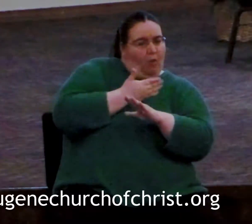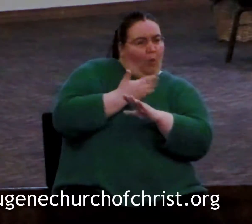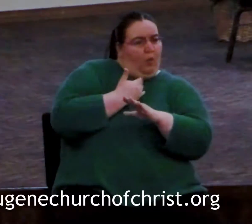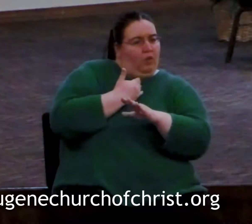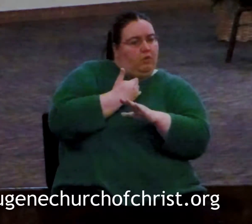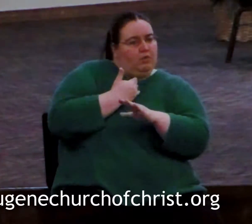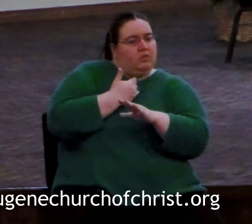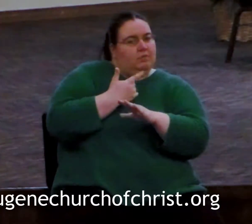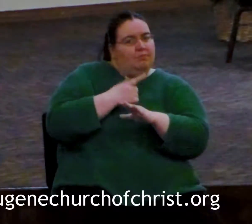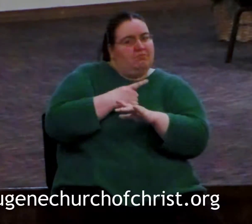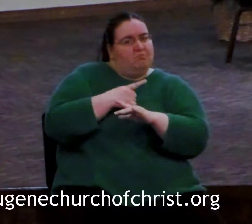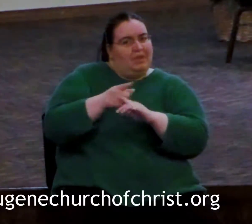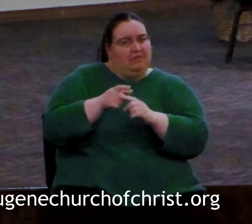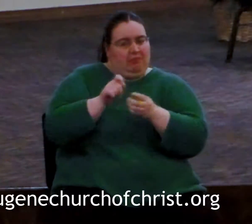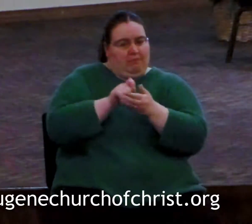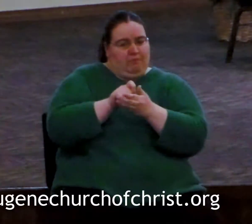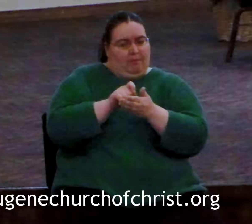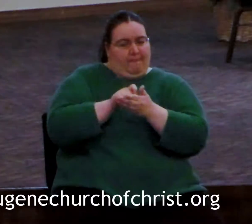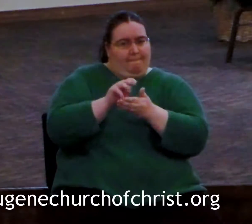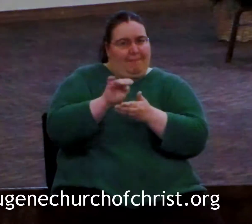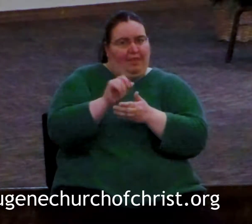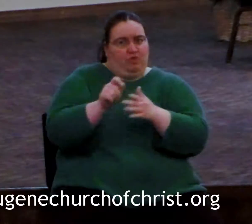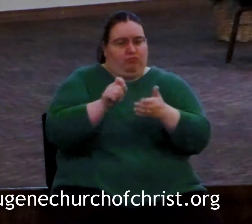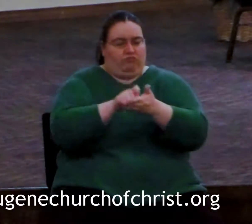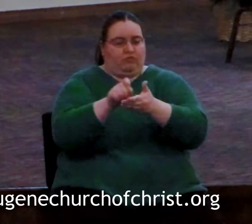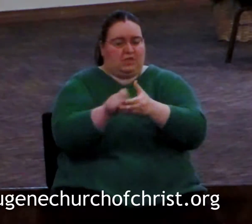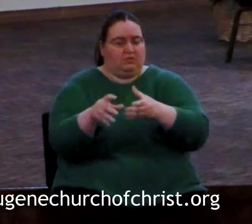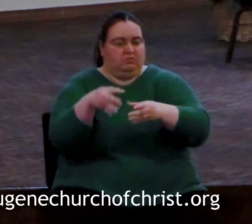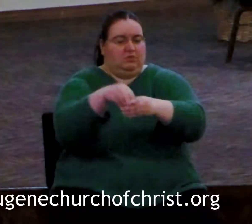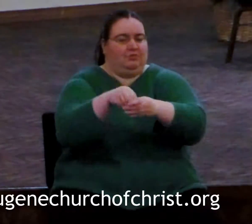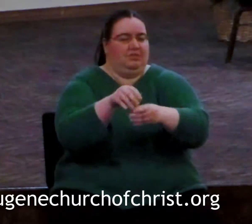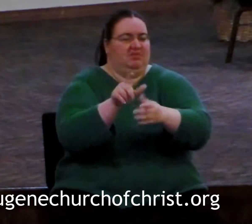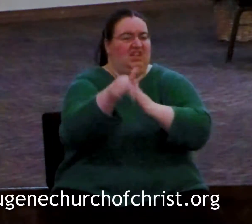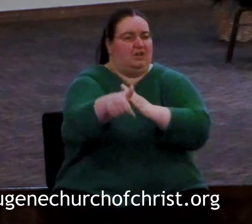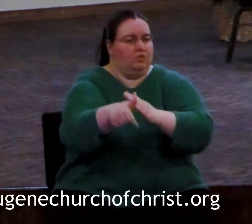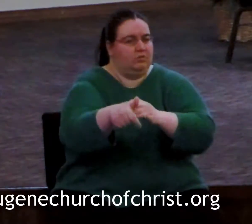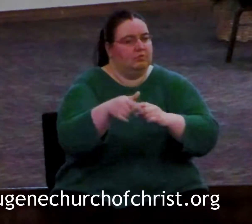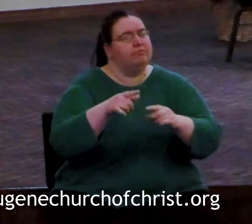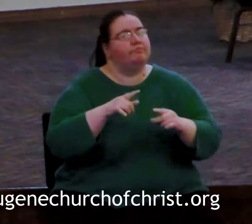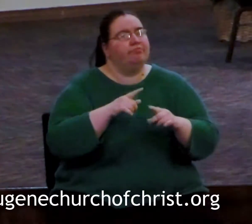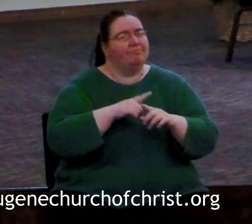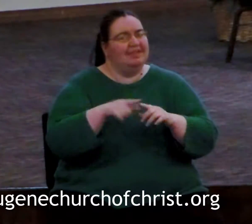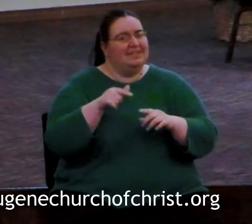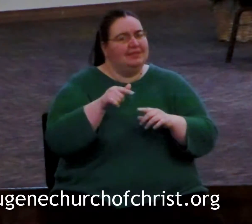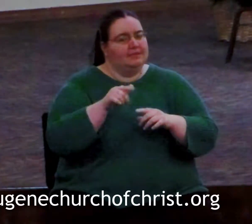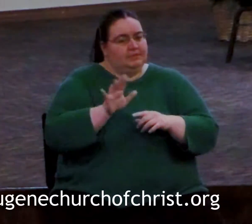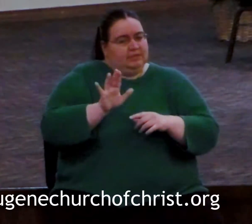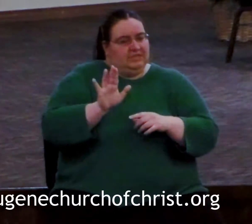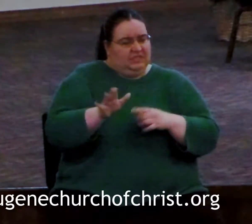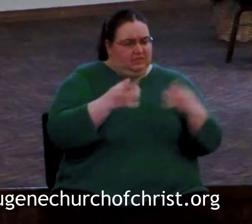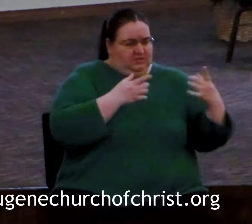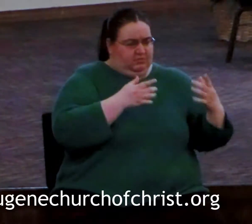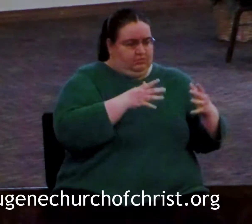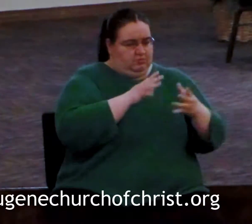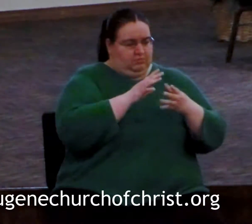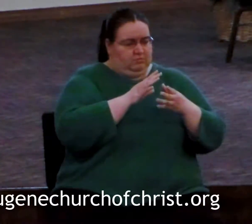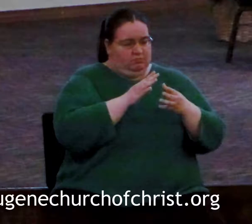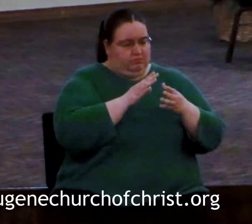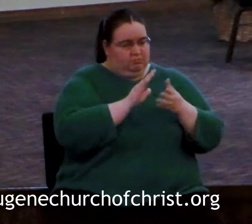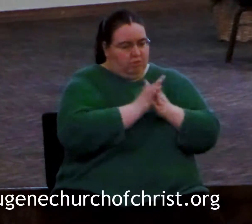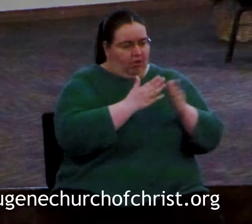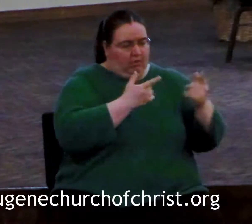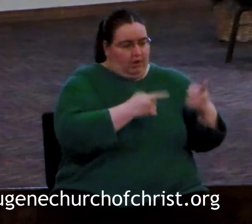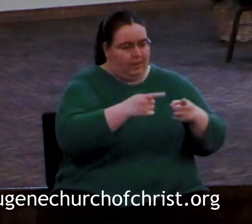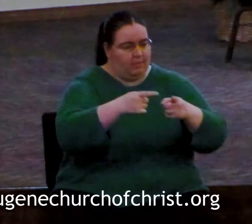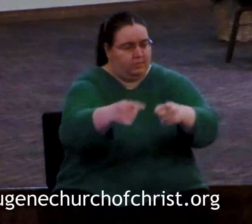point. Where we find this story, though, in Matthew's gospel is right after a story we will read about where Jesus